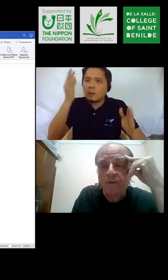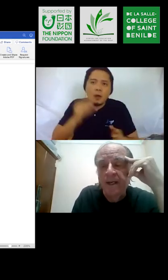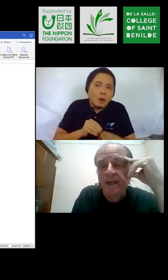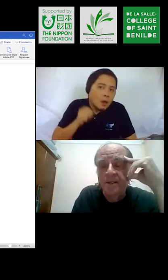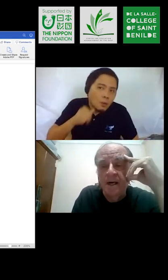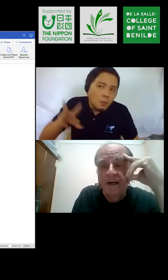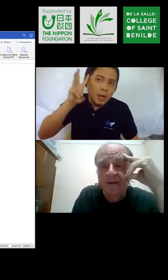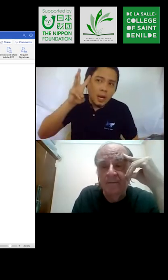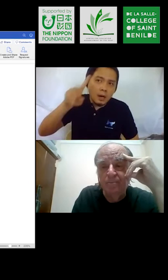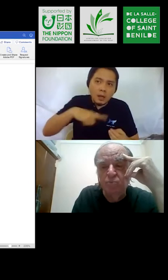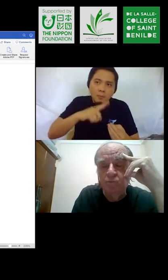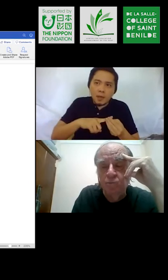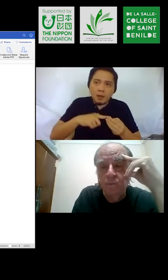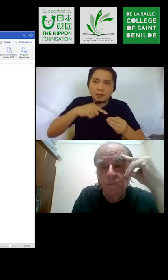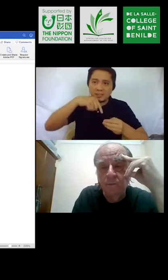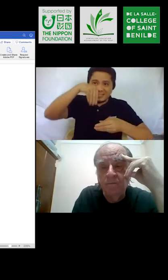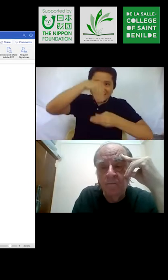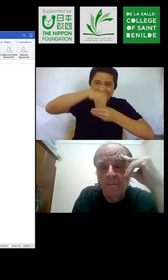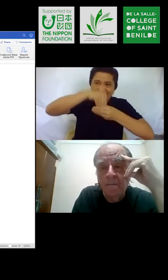than one meaning inside of it.